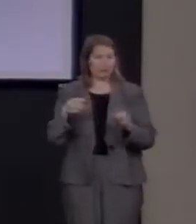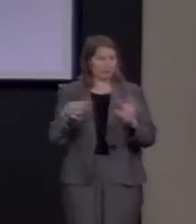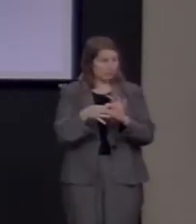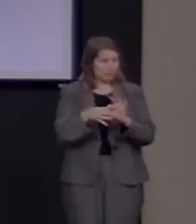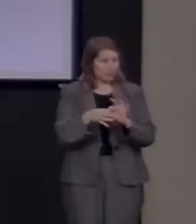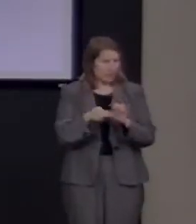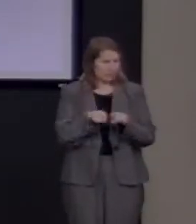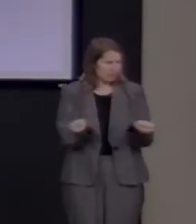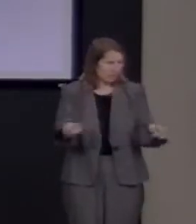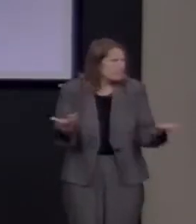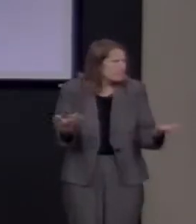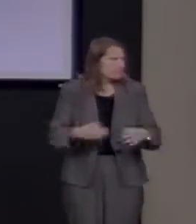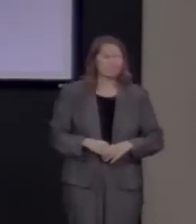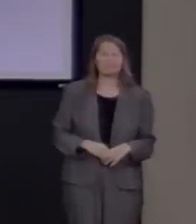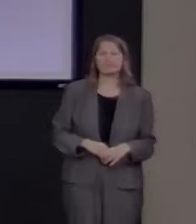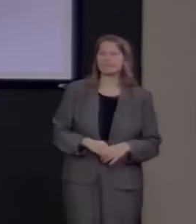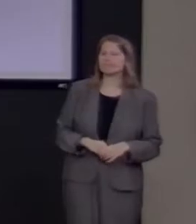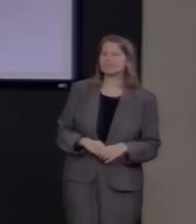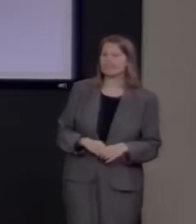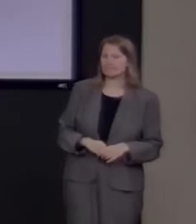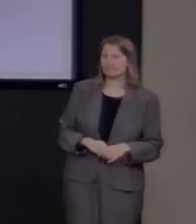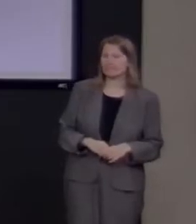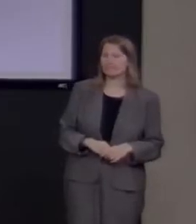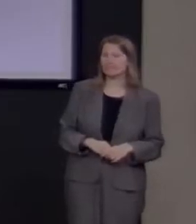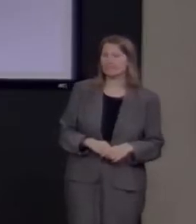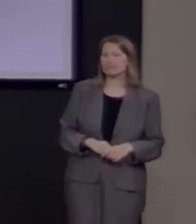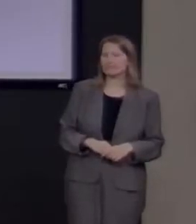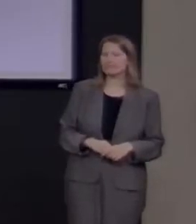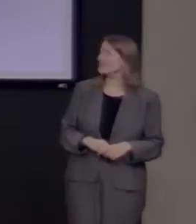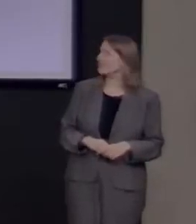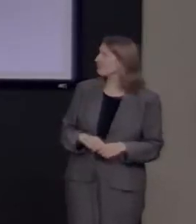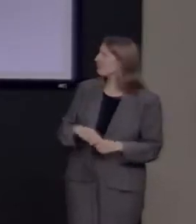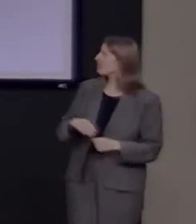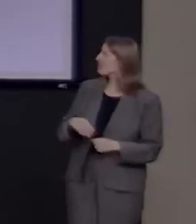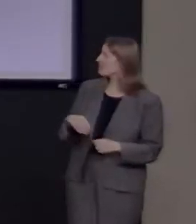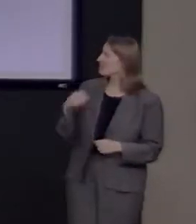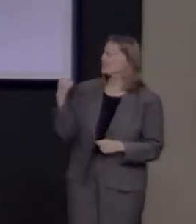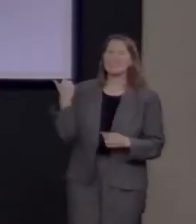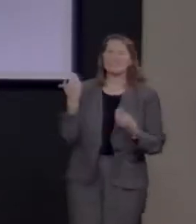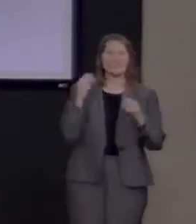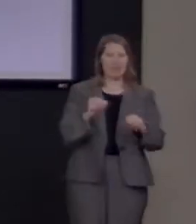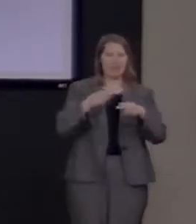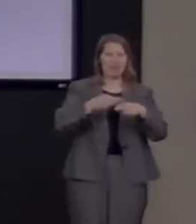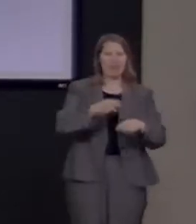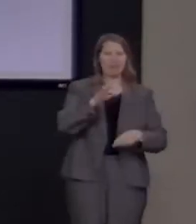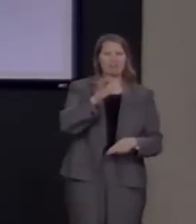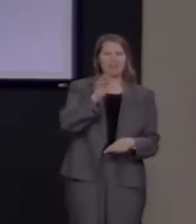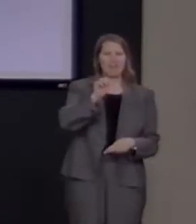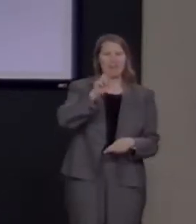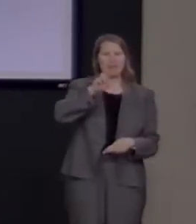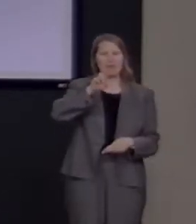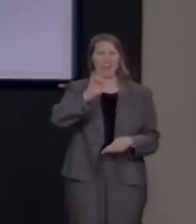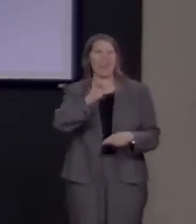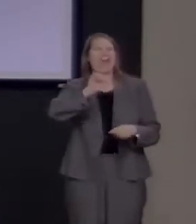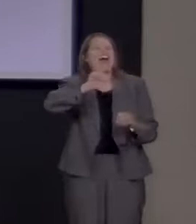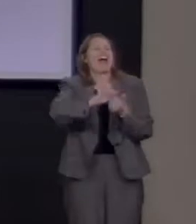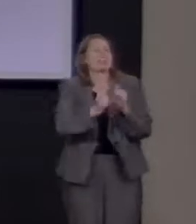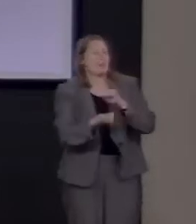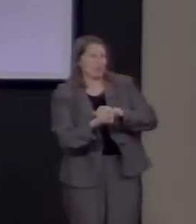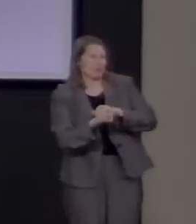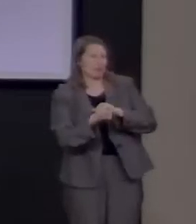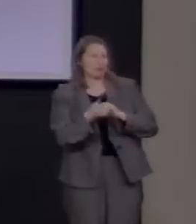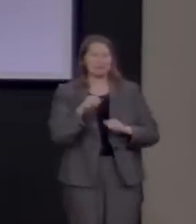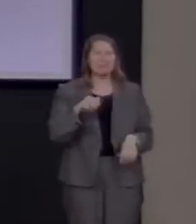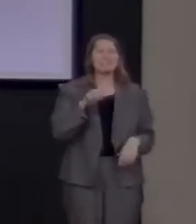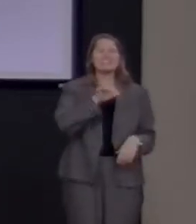give you an idea of how this works, here's what the experiment looks like. It's a method called fMRI adaptation. It's very similar